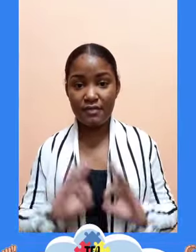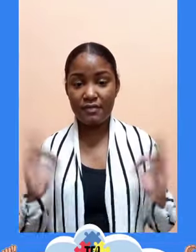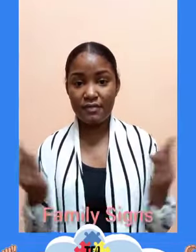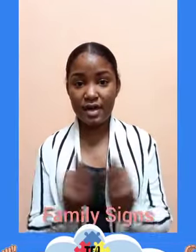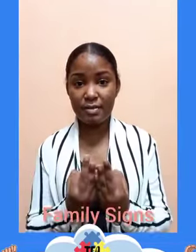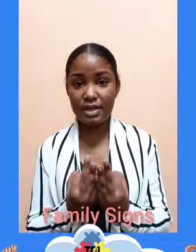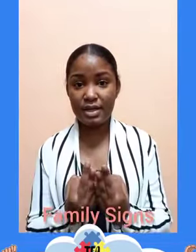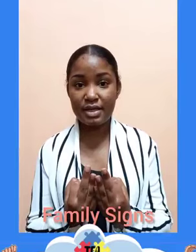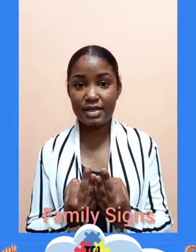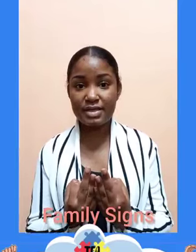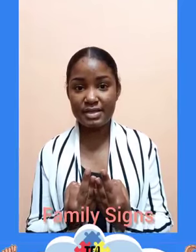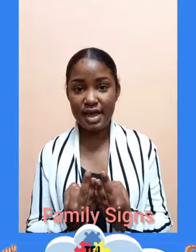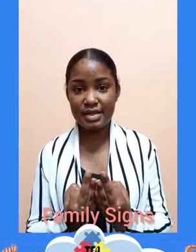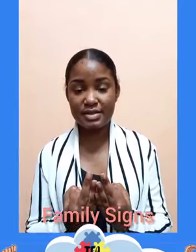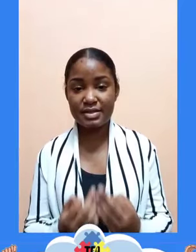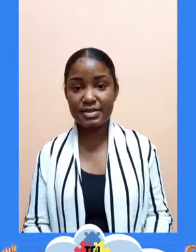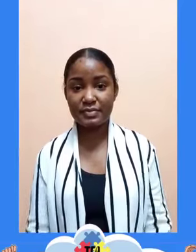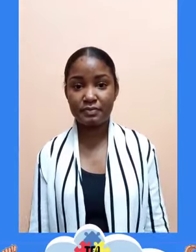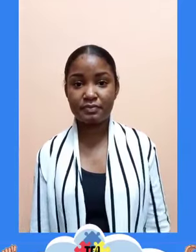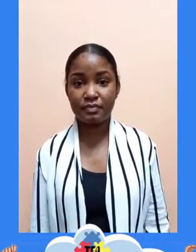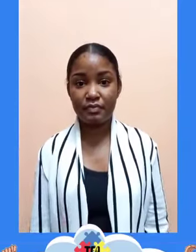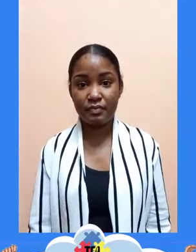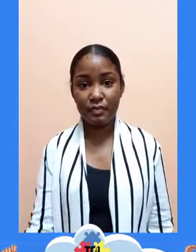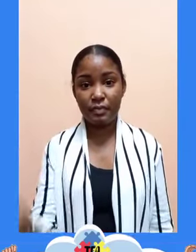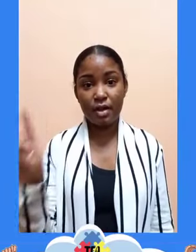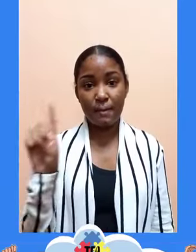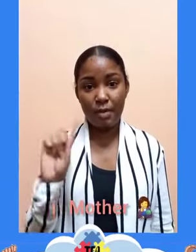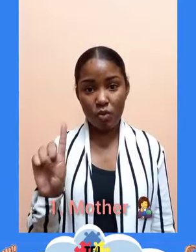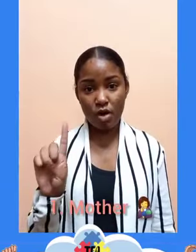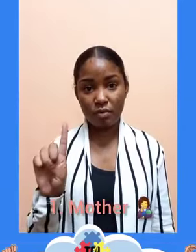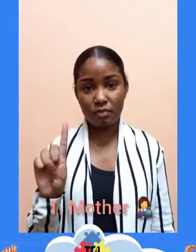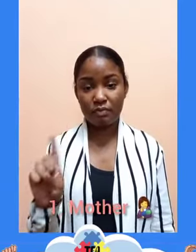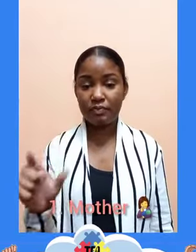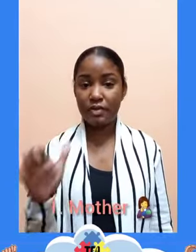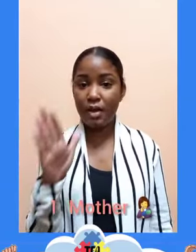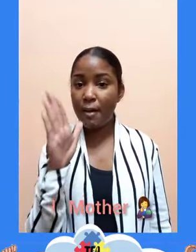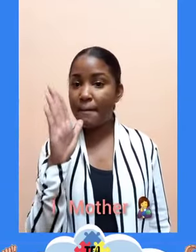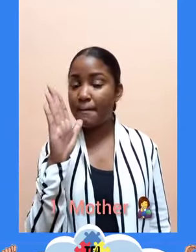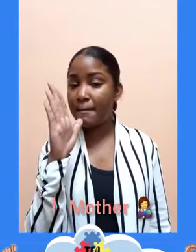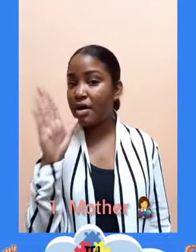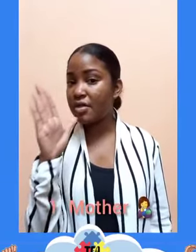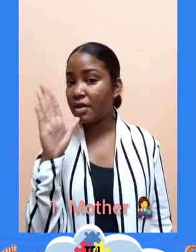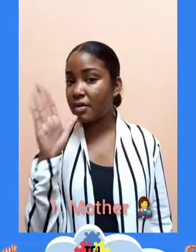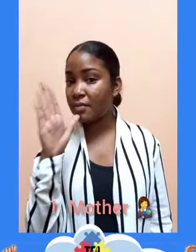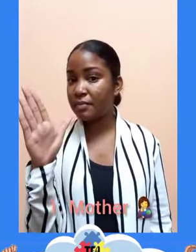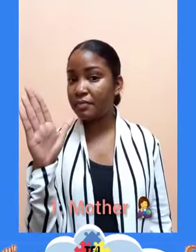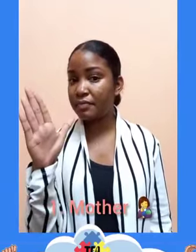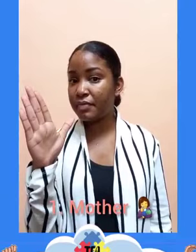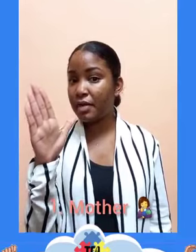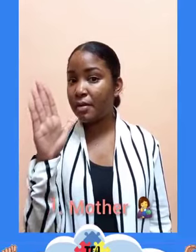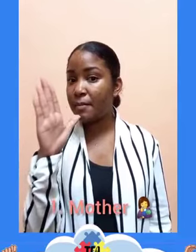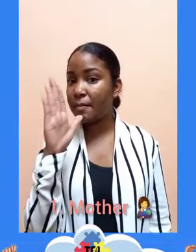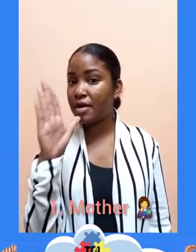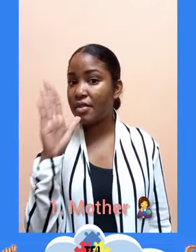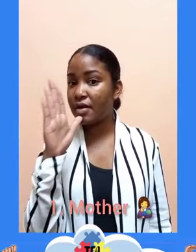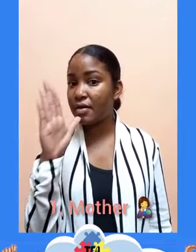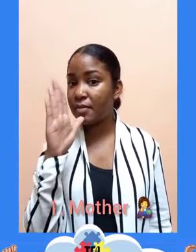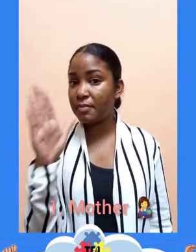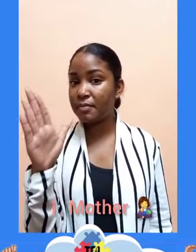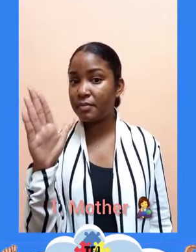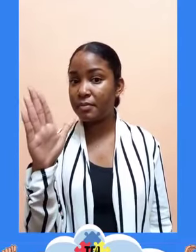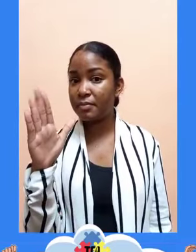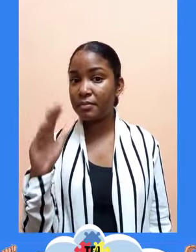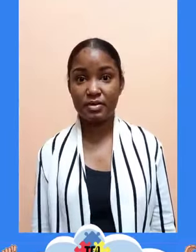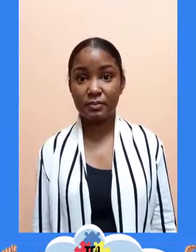family science. Number one, mother, mother.